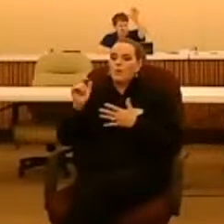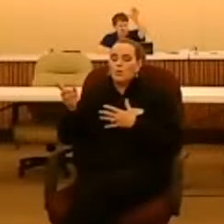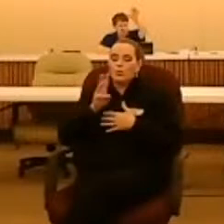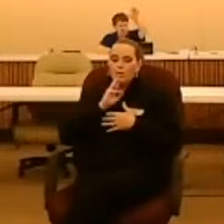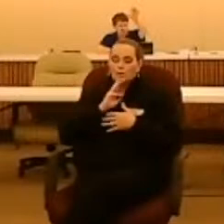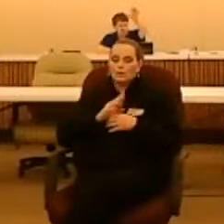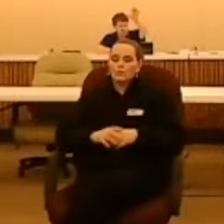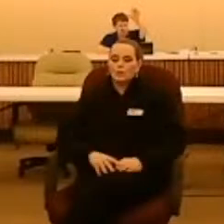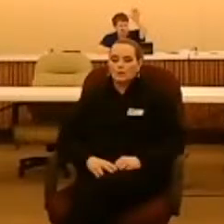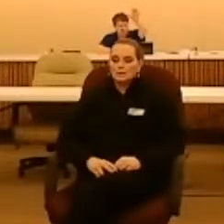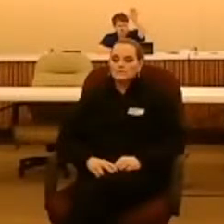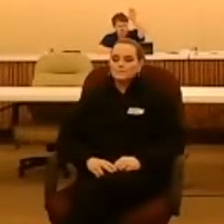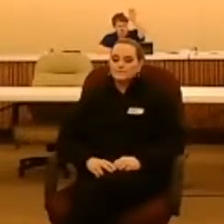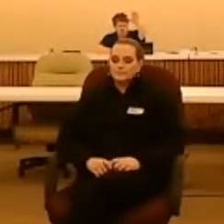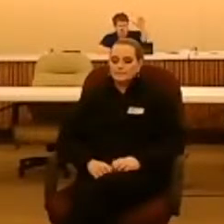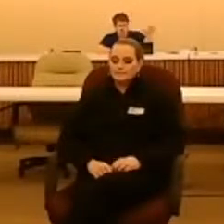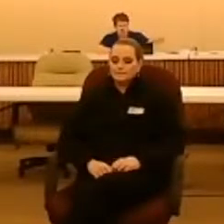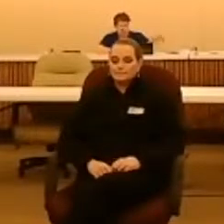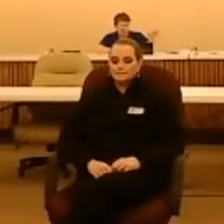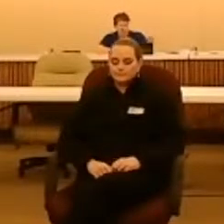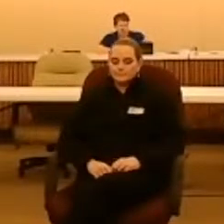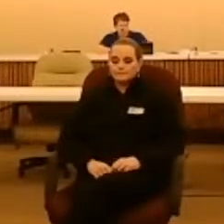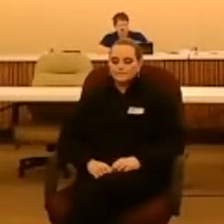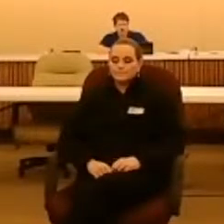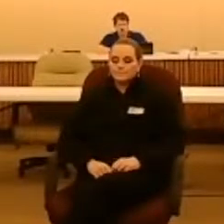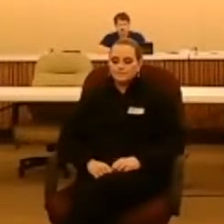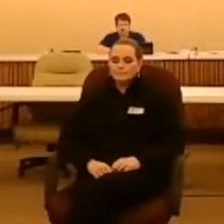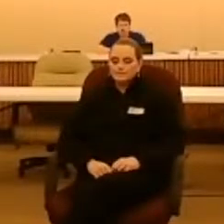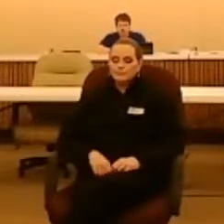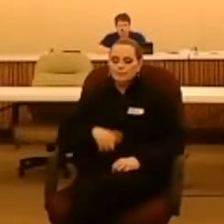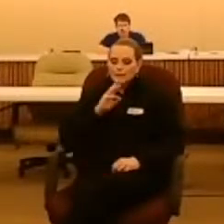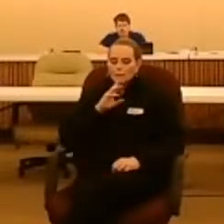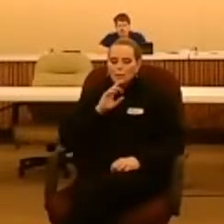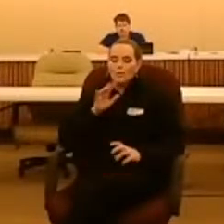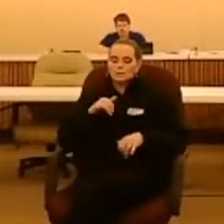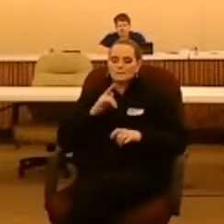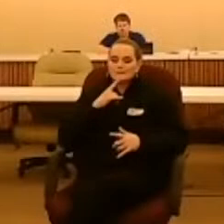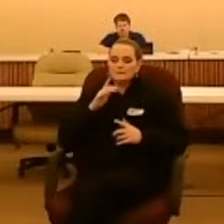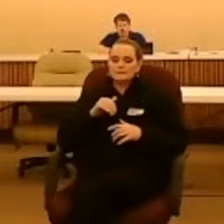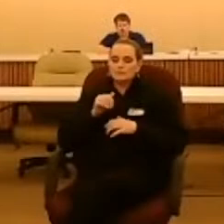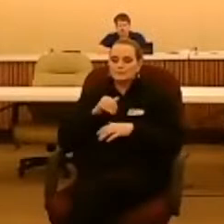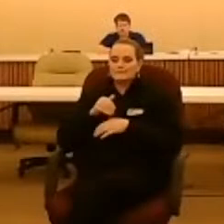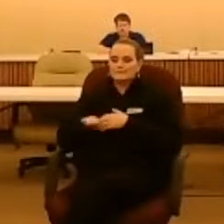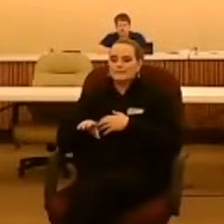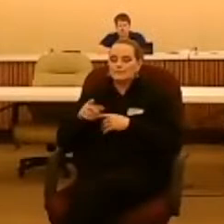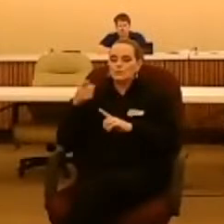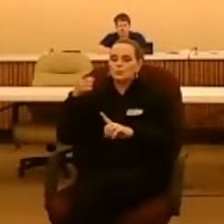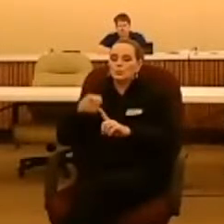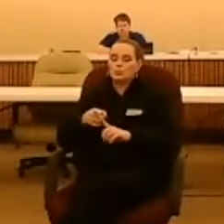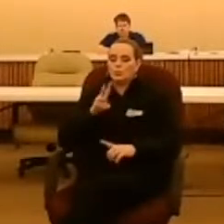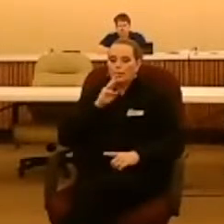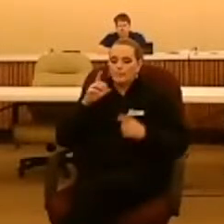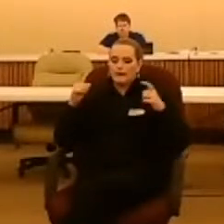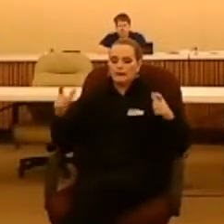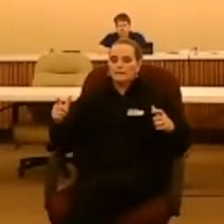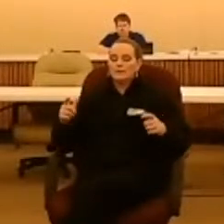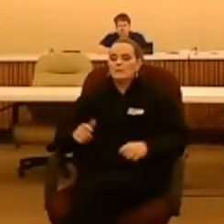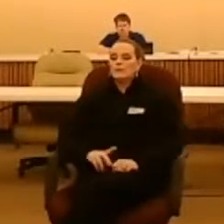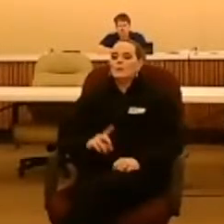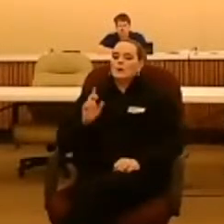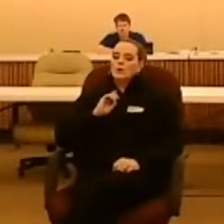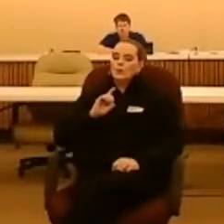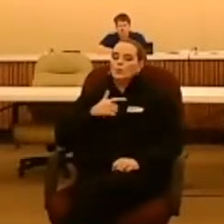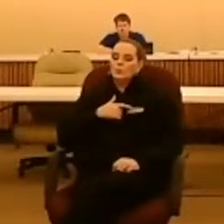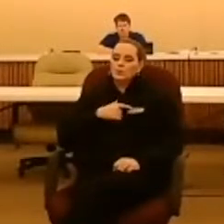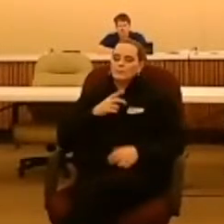storm water, that the water still flows into those ponds to keep them fed. We'll be building on-site water